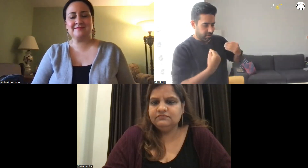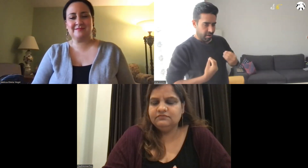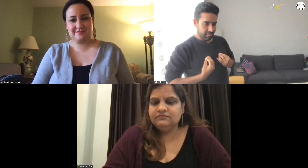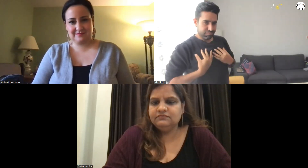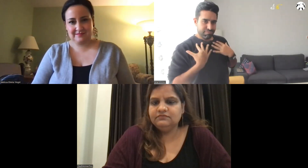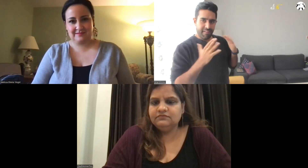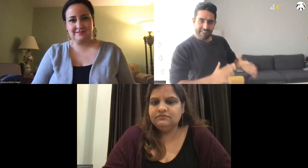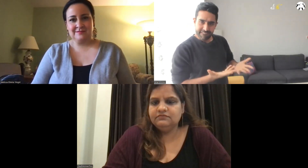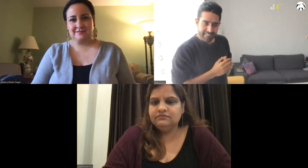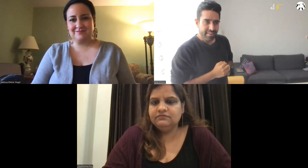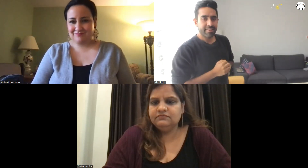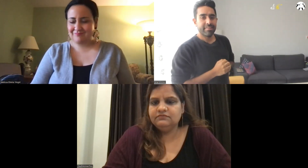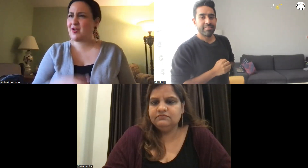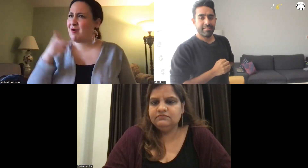And, you know,